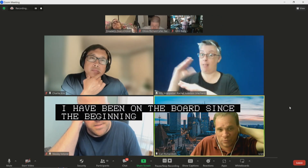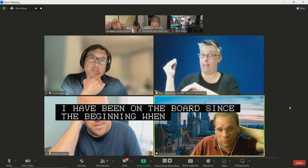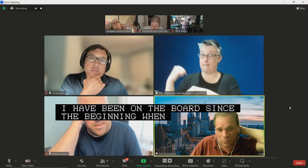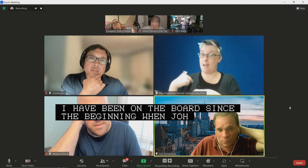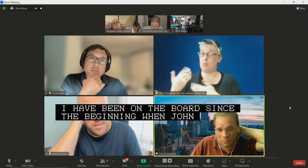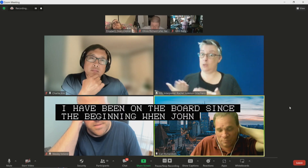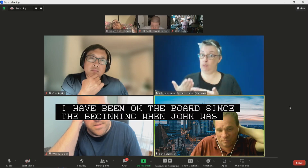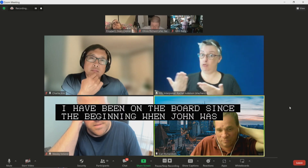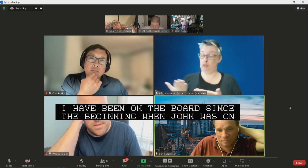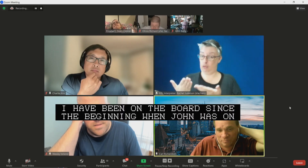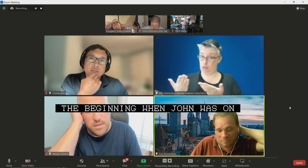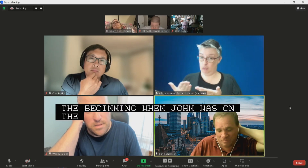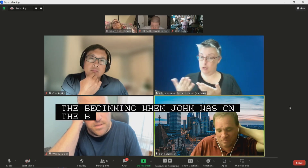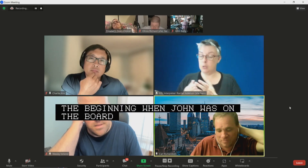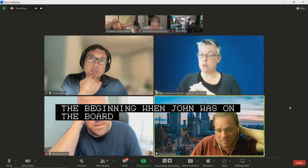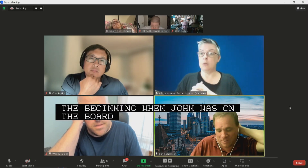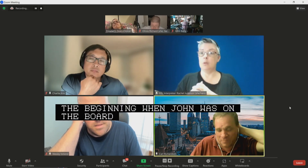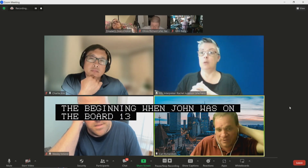to